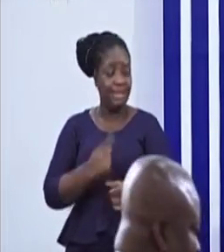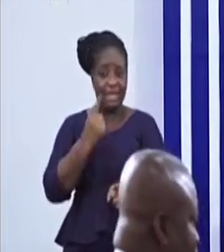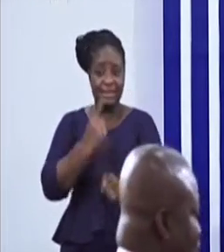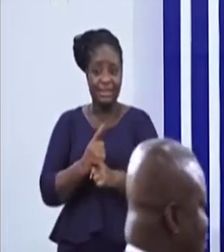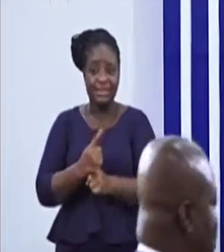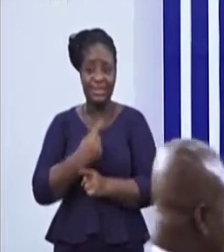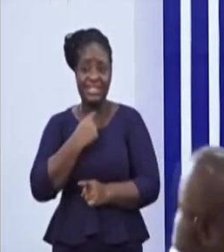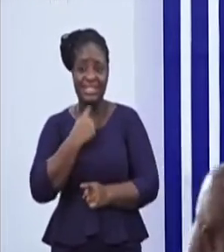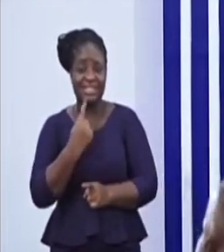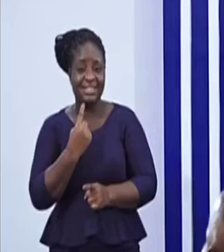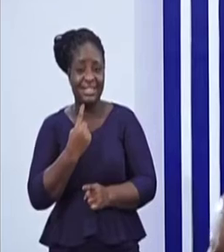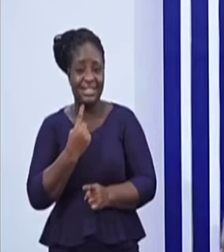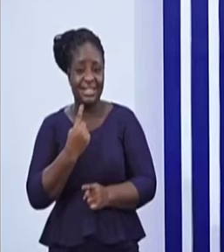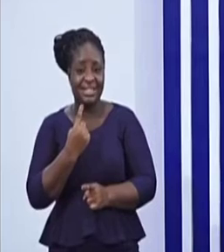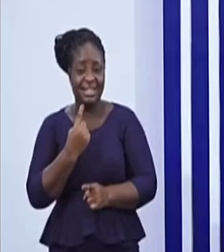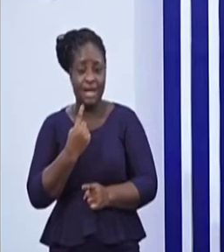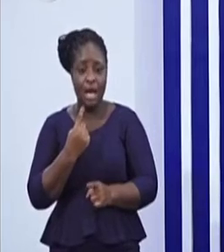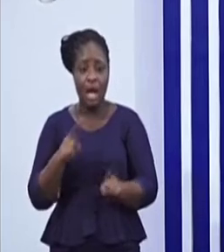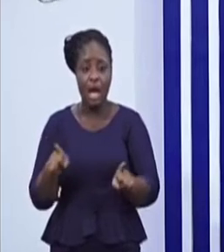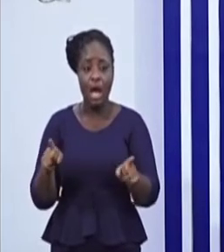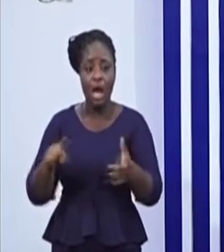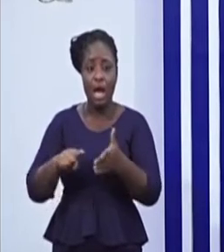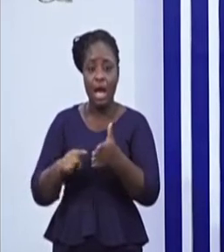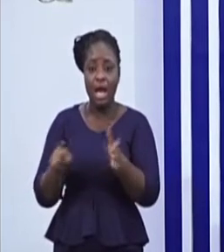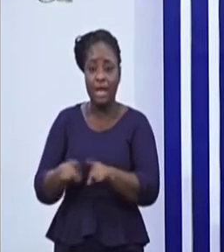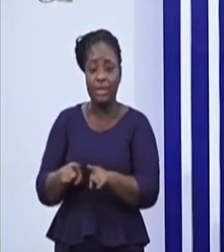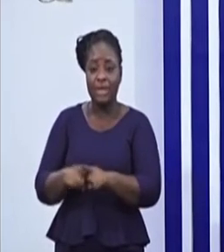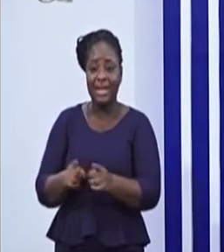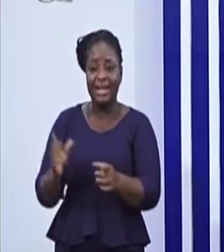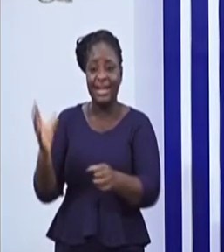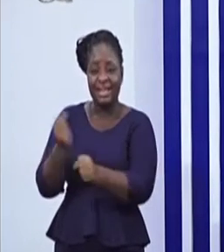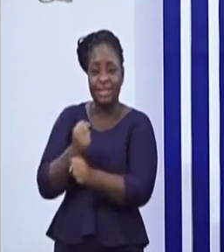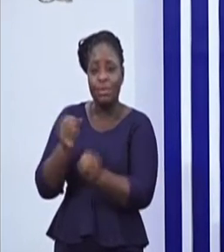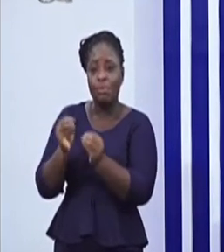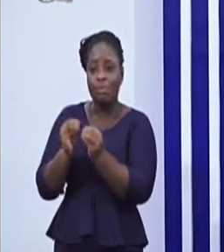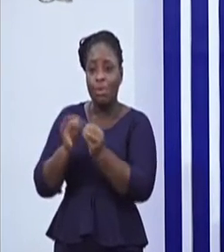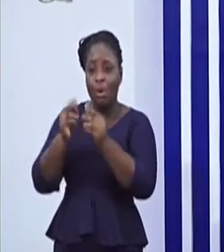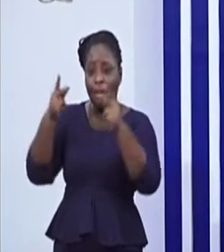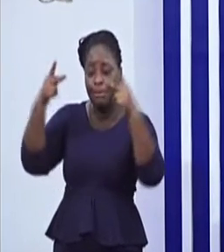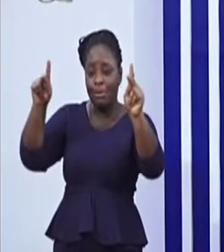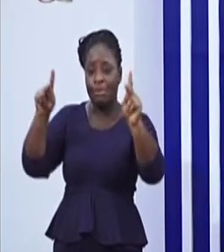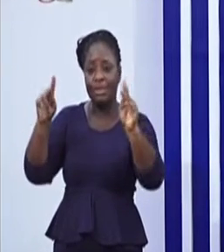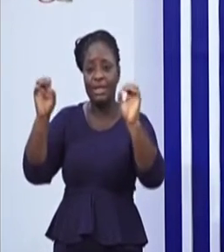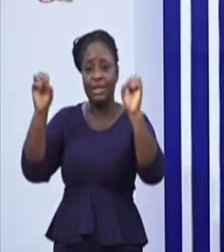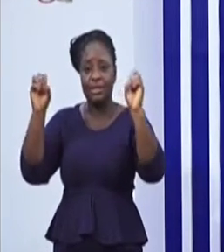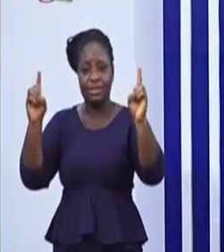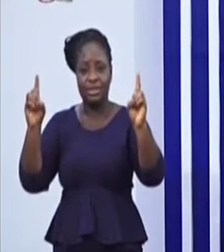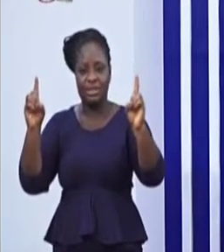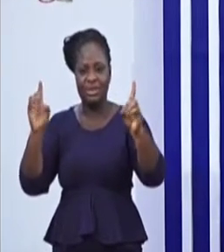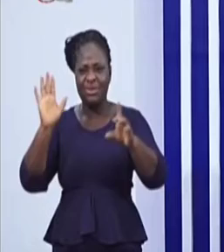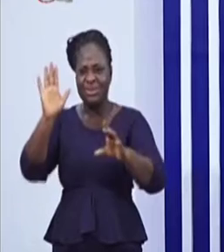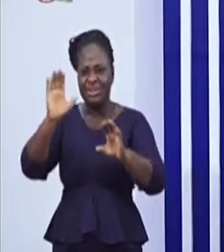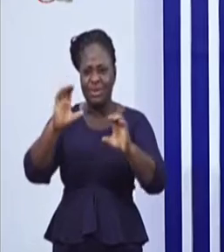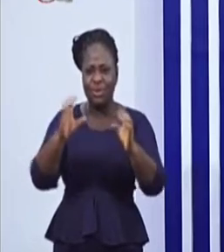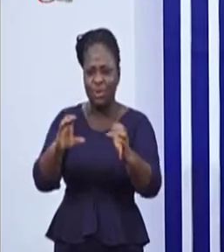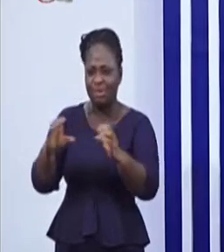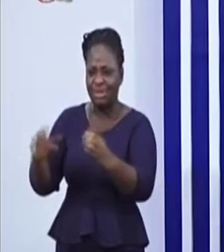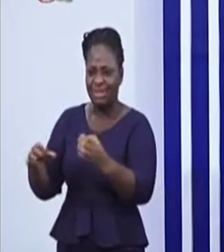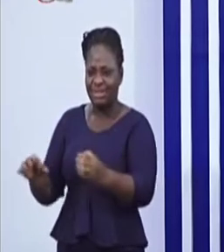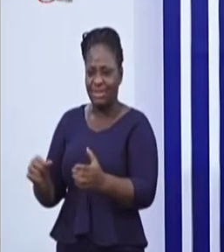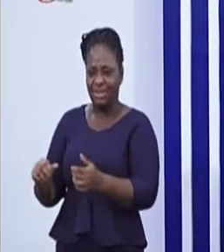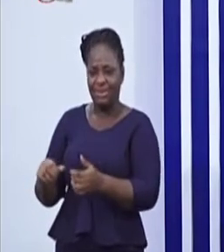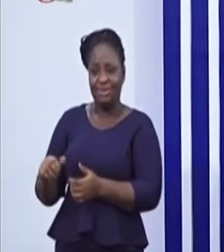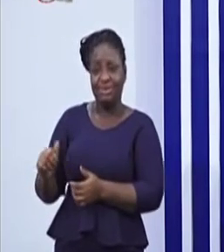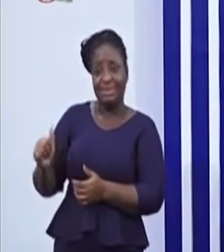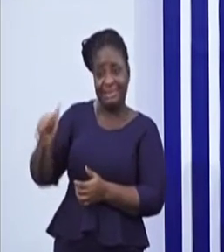quickly mention that as we are now getting a lot more public education, those in communities that are rejecting isolation